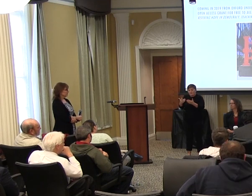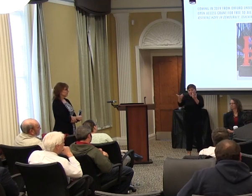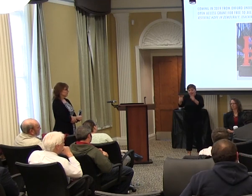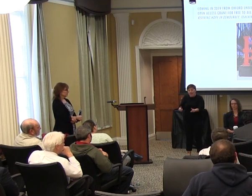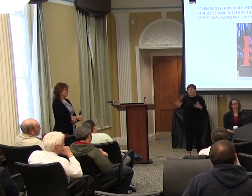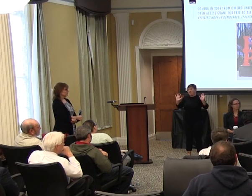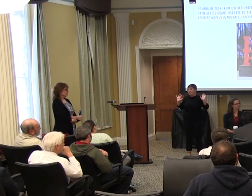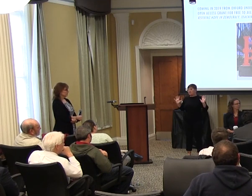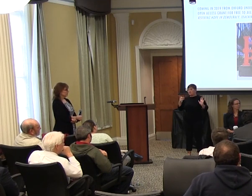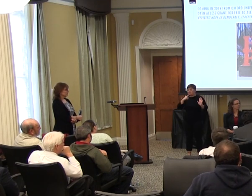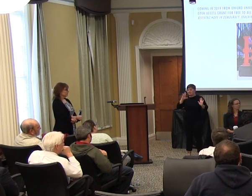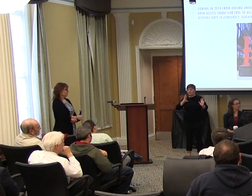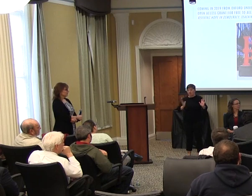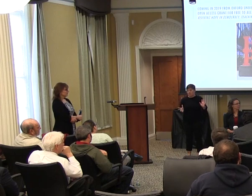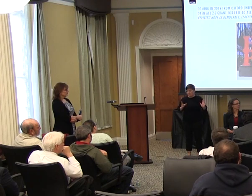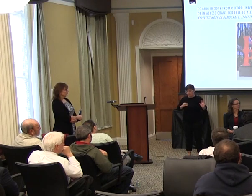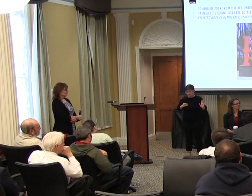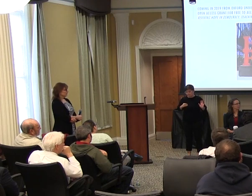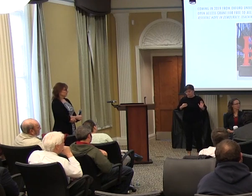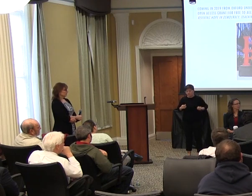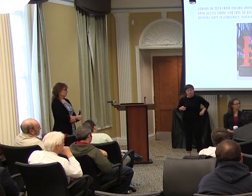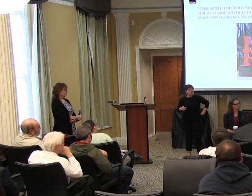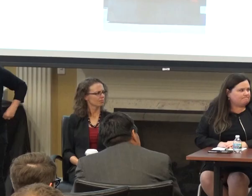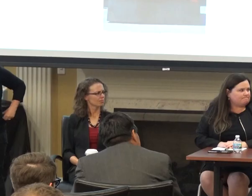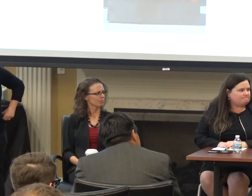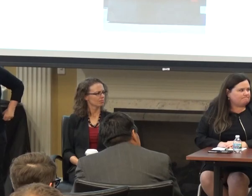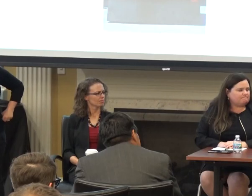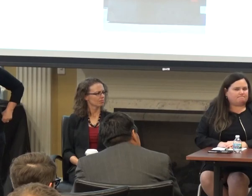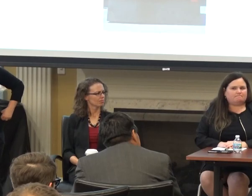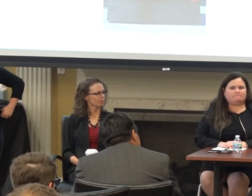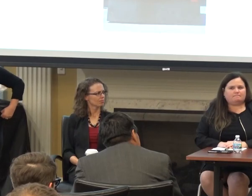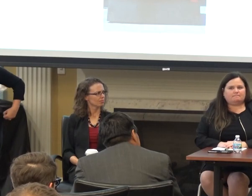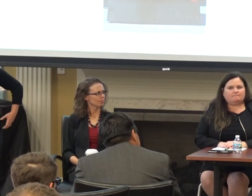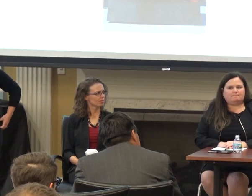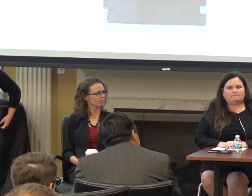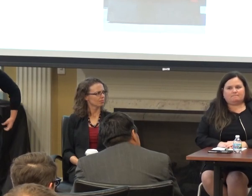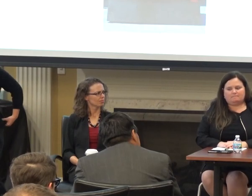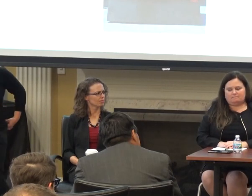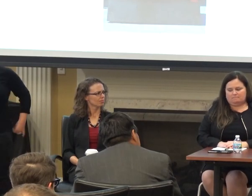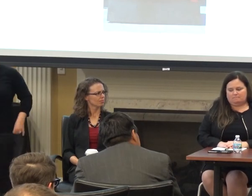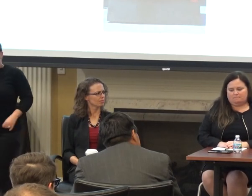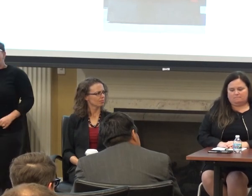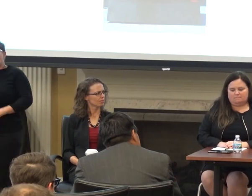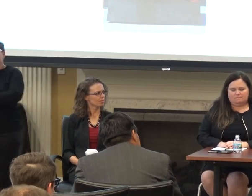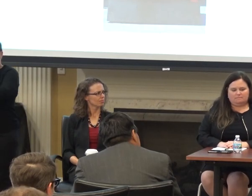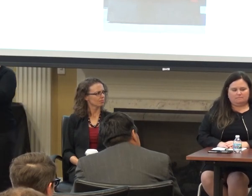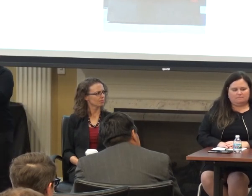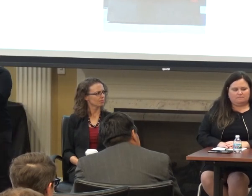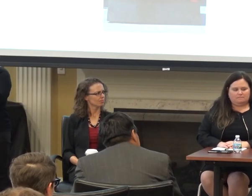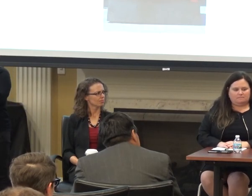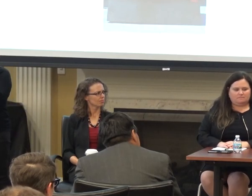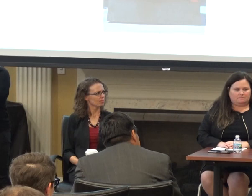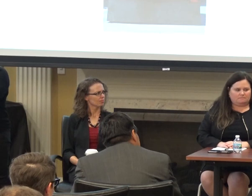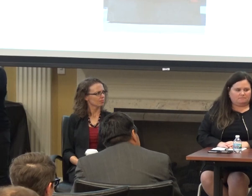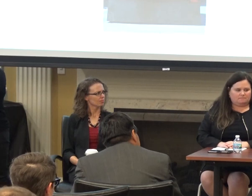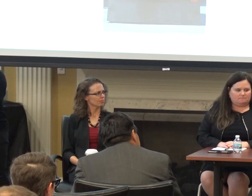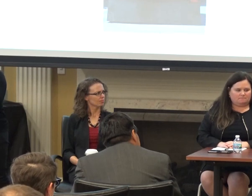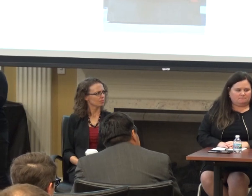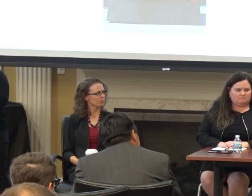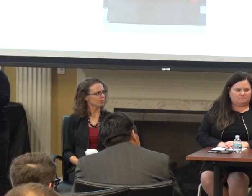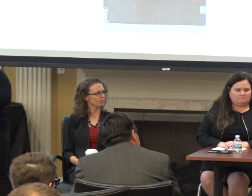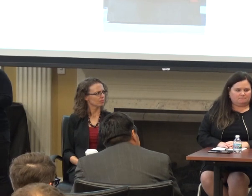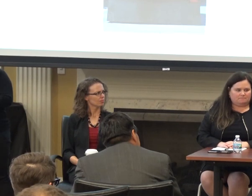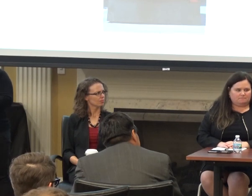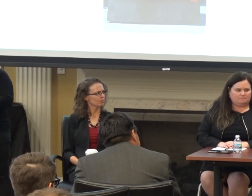i don't do any part of that but the other side and by the other side including my mom personally that's not going to